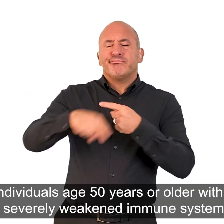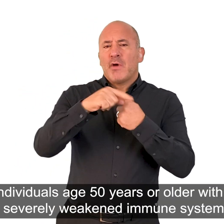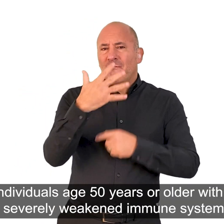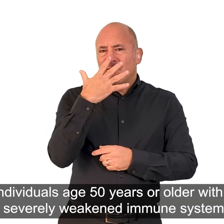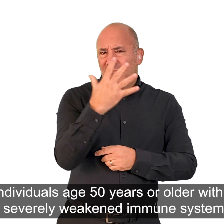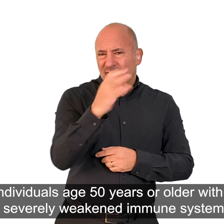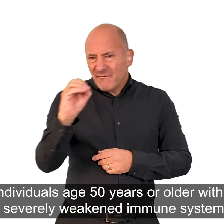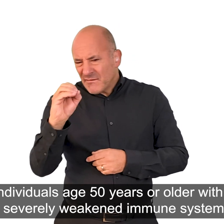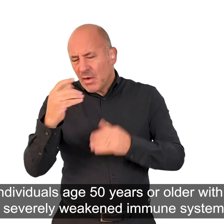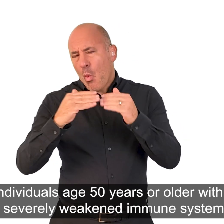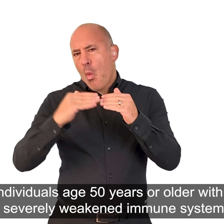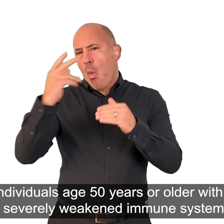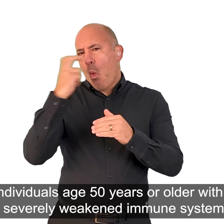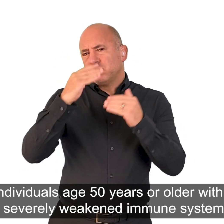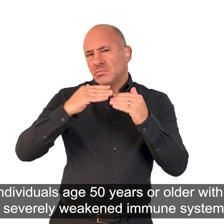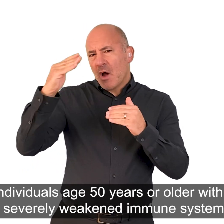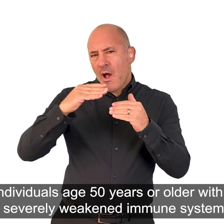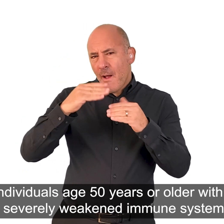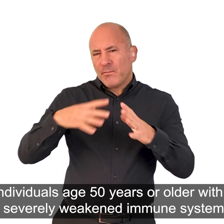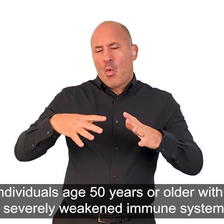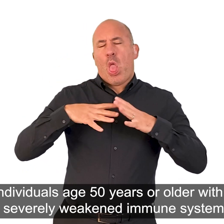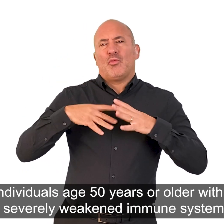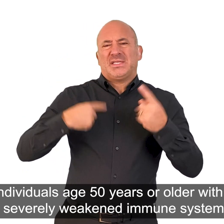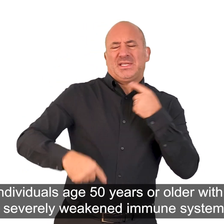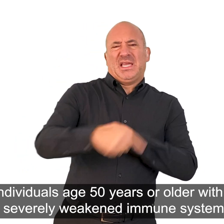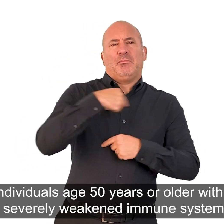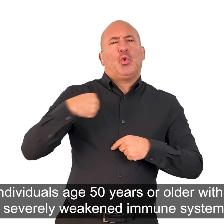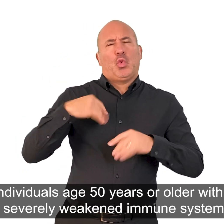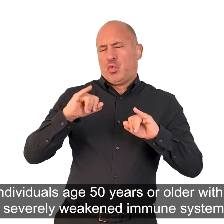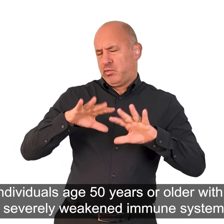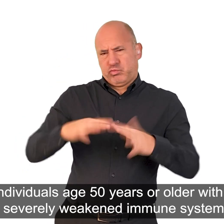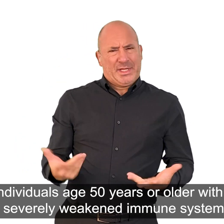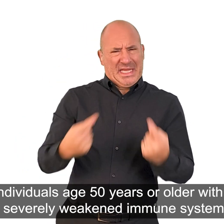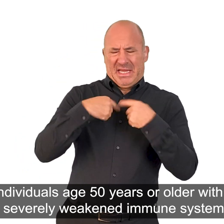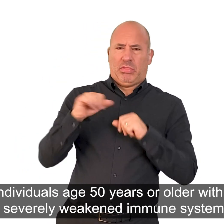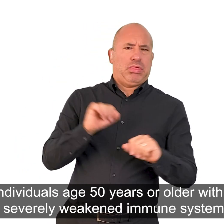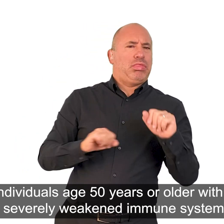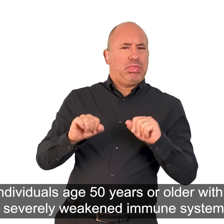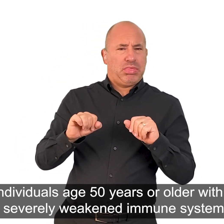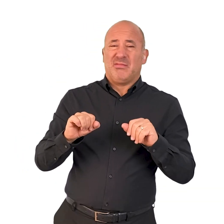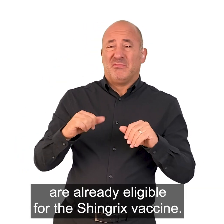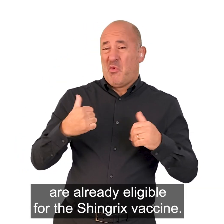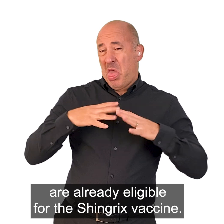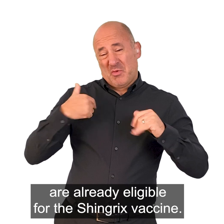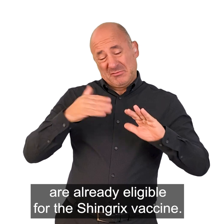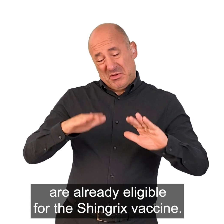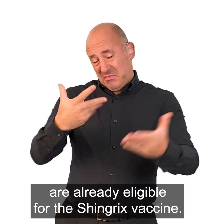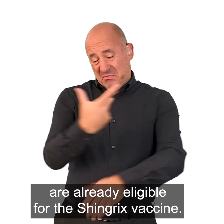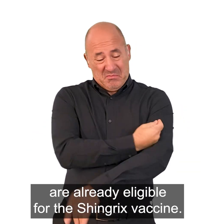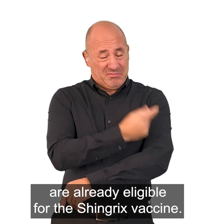Individuals aged 50 years or older with a severely weakened immune system are already eligible for the